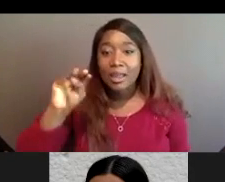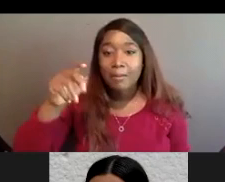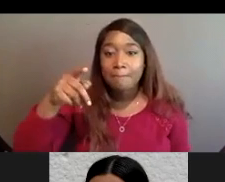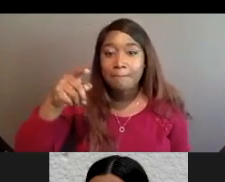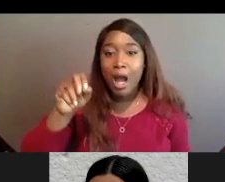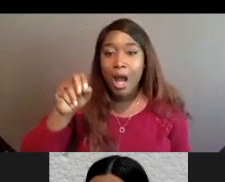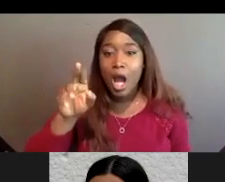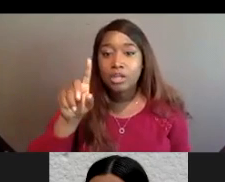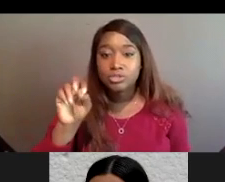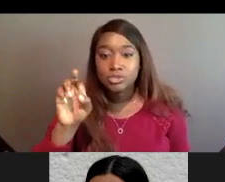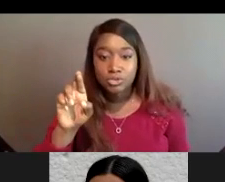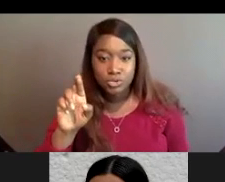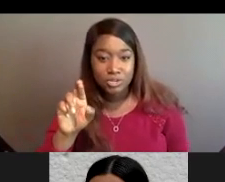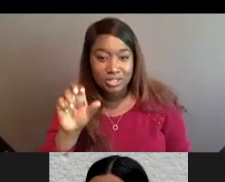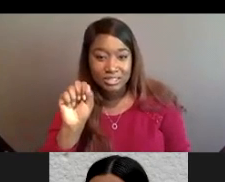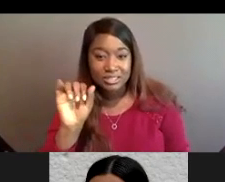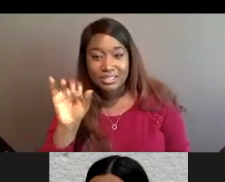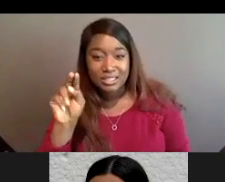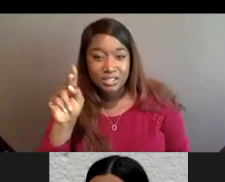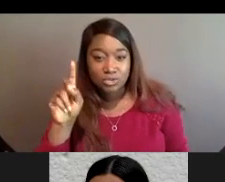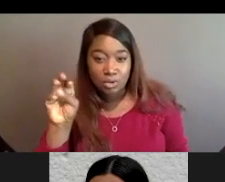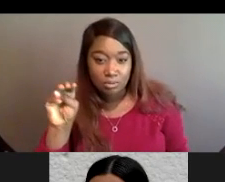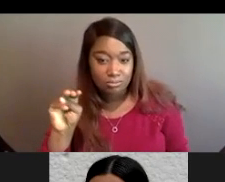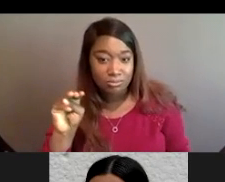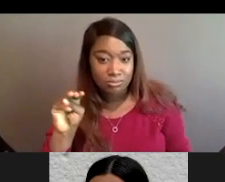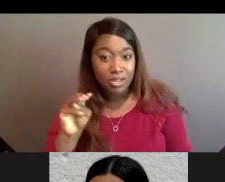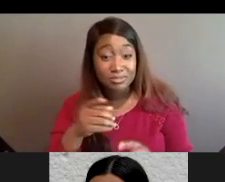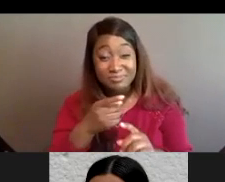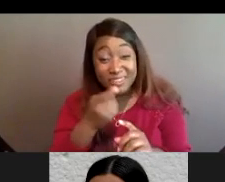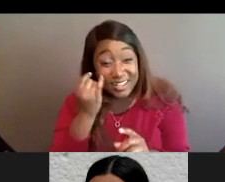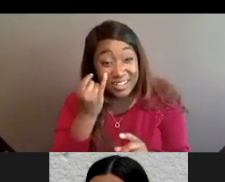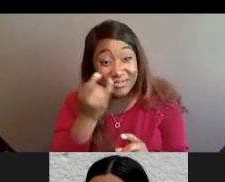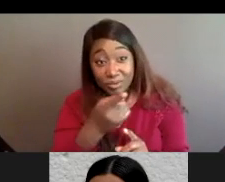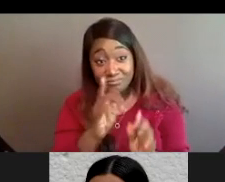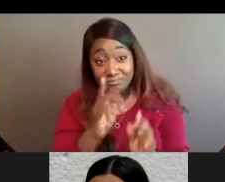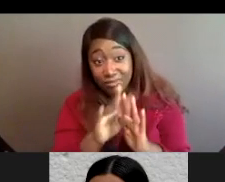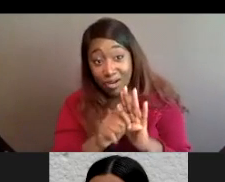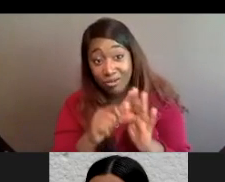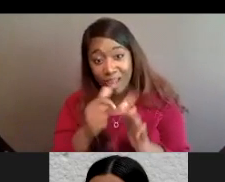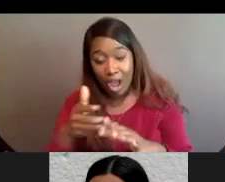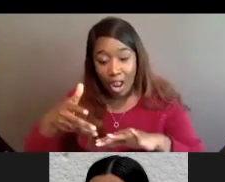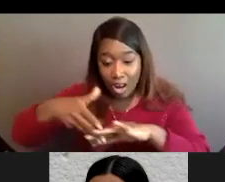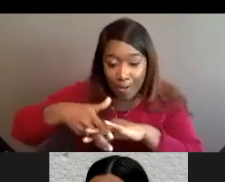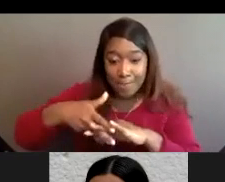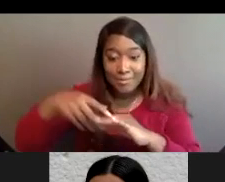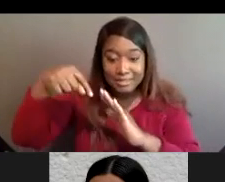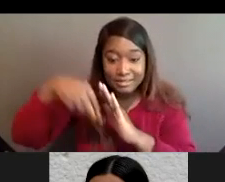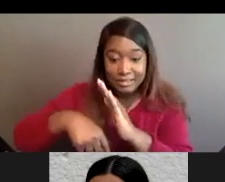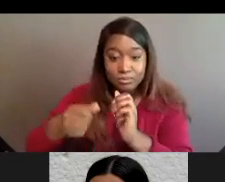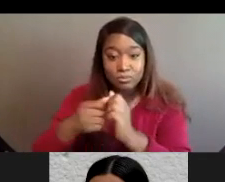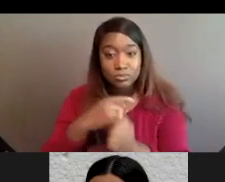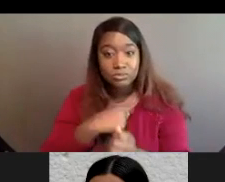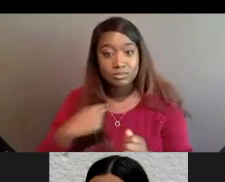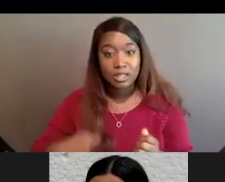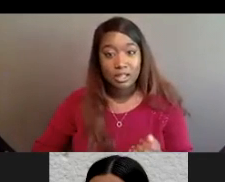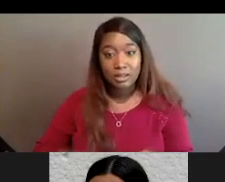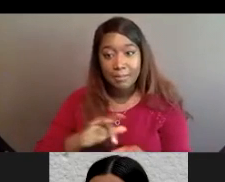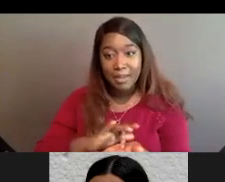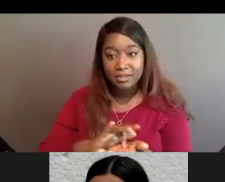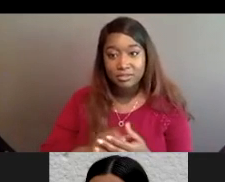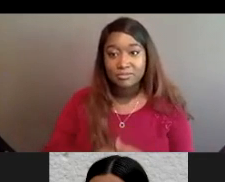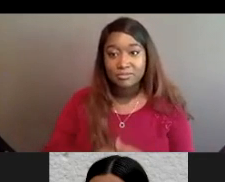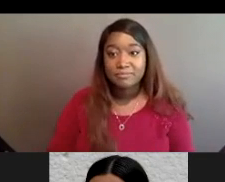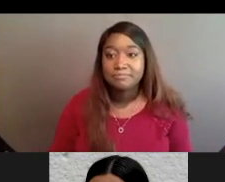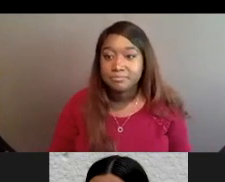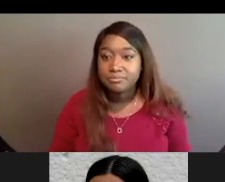isn't necessarily rooted in Chinese medicine. So can you, Sure. you're using shorthand, so tell me